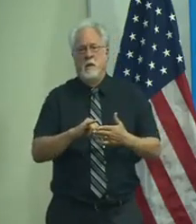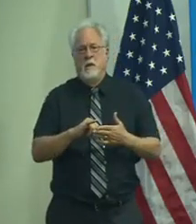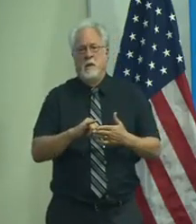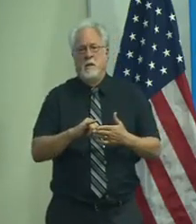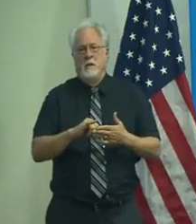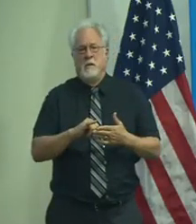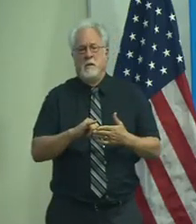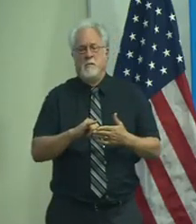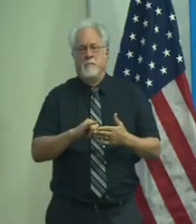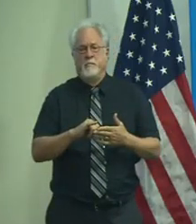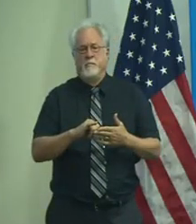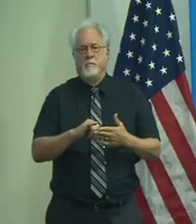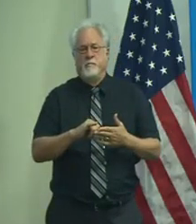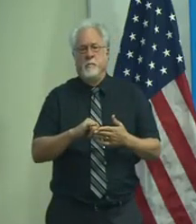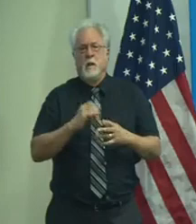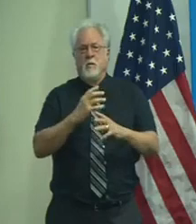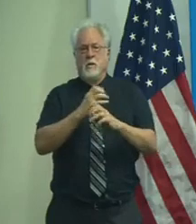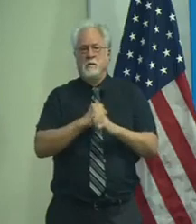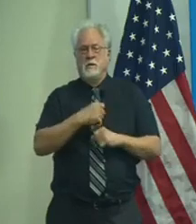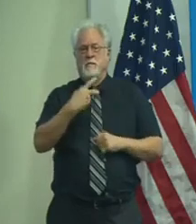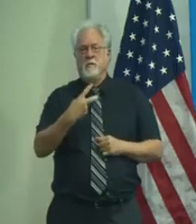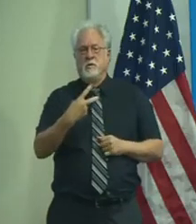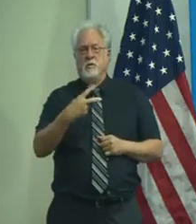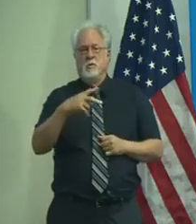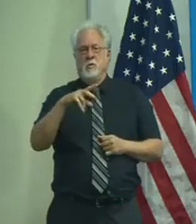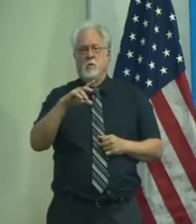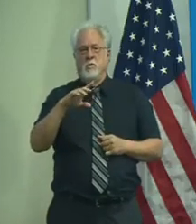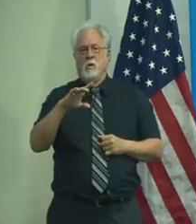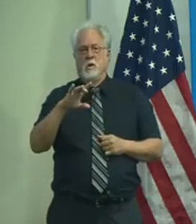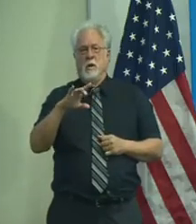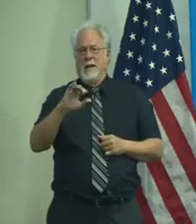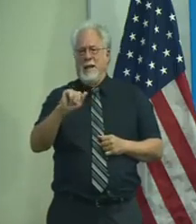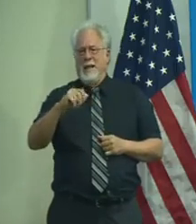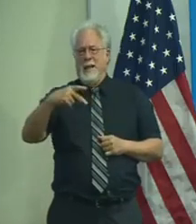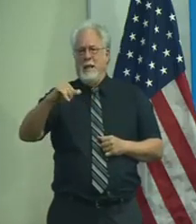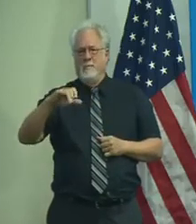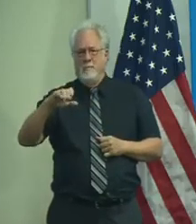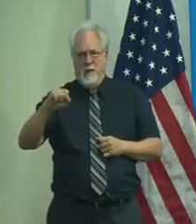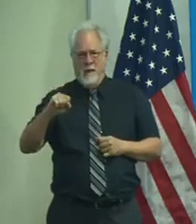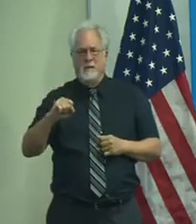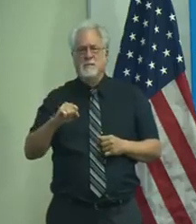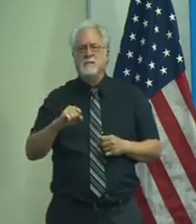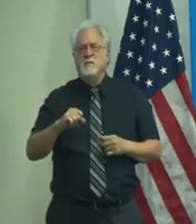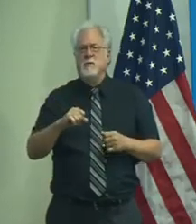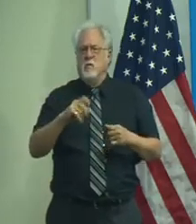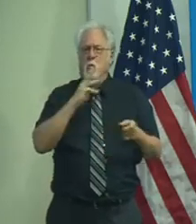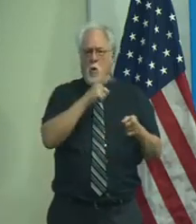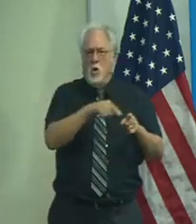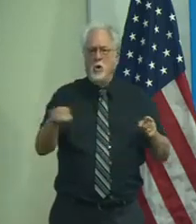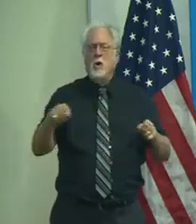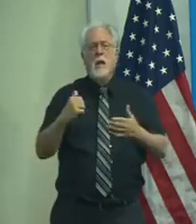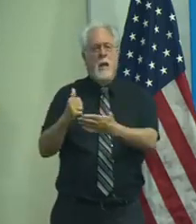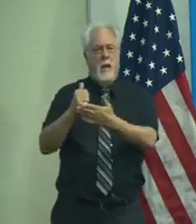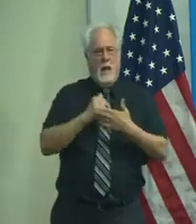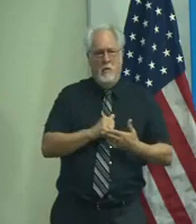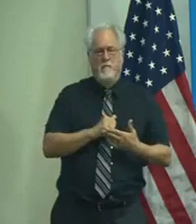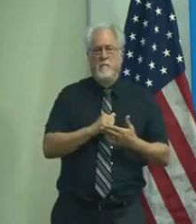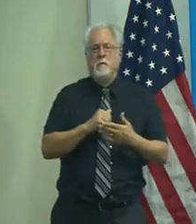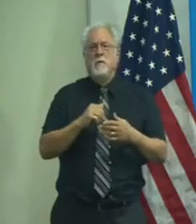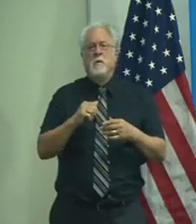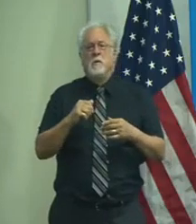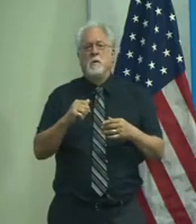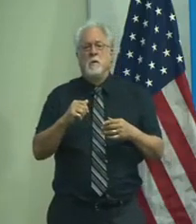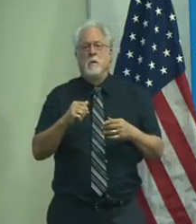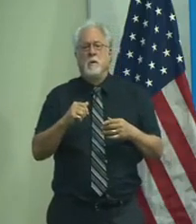our receipt of 2 APACs, I was talking about the MREs in the water, very helpful